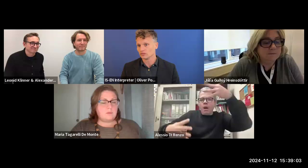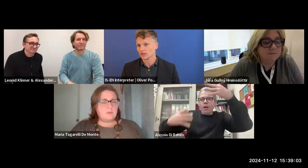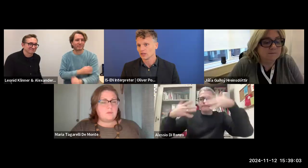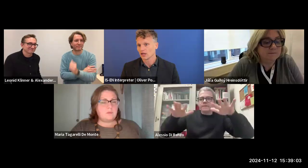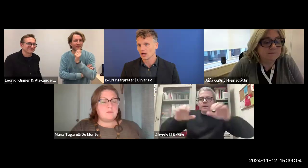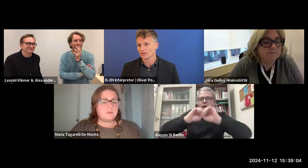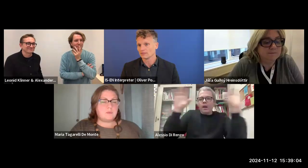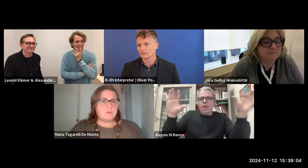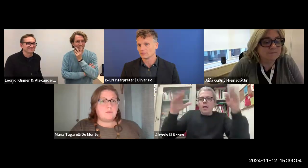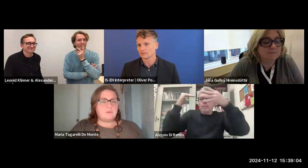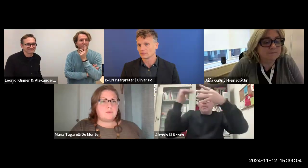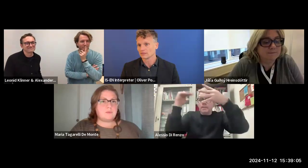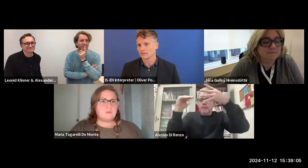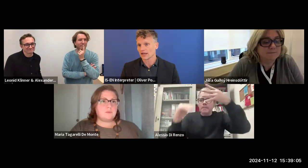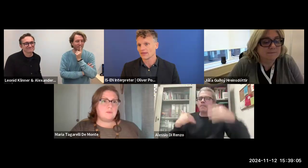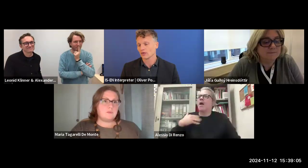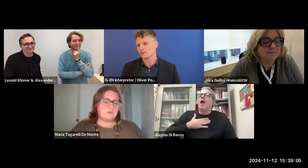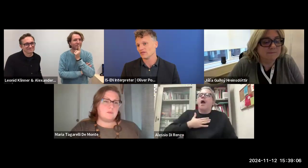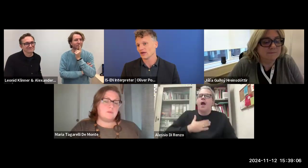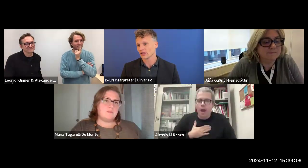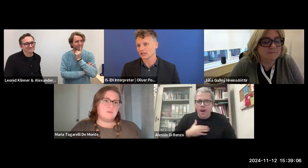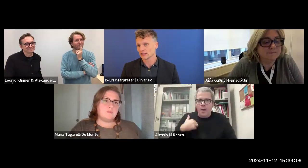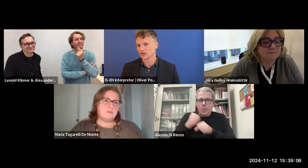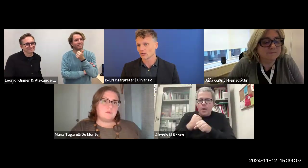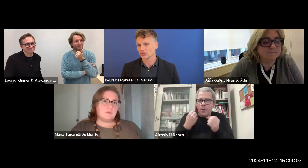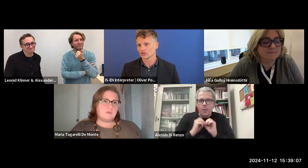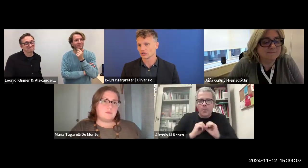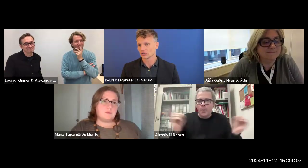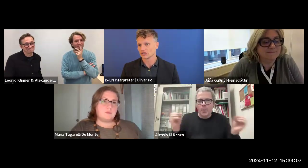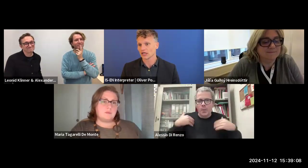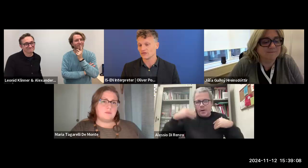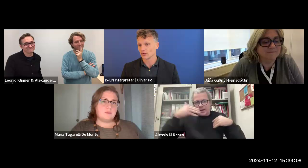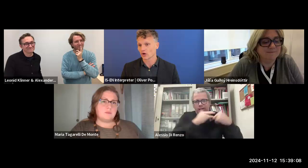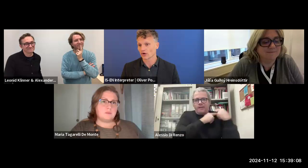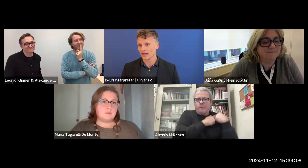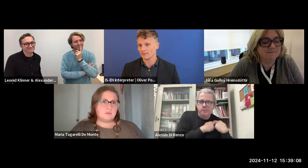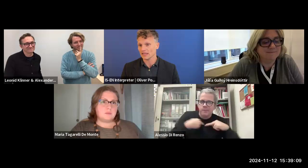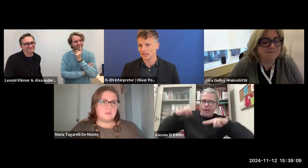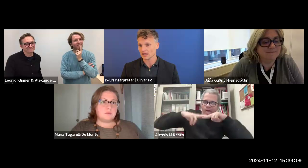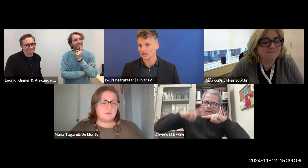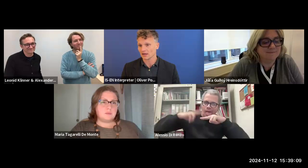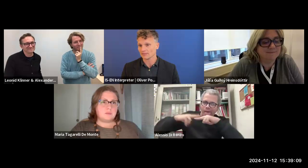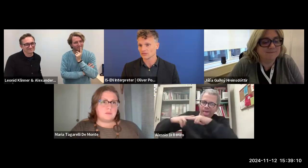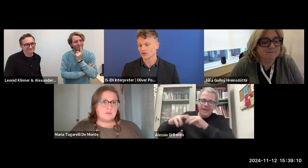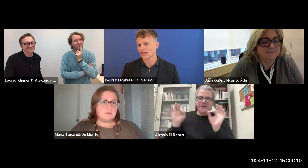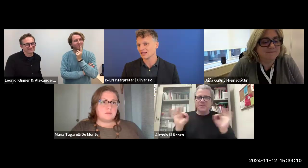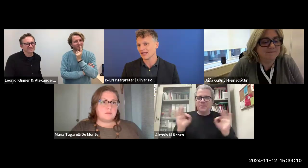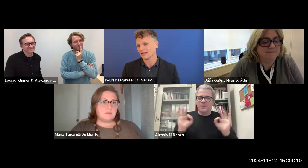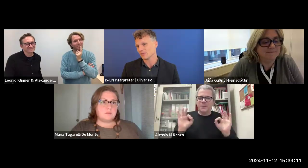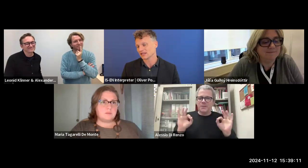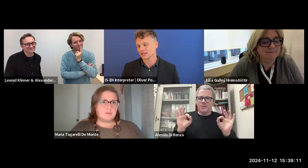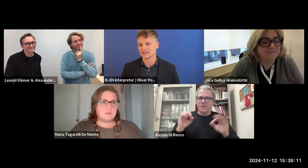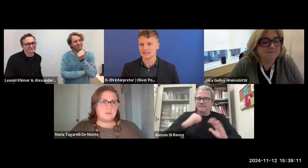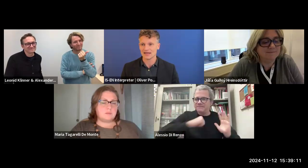in Zoom, and then it would be very clear once you're done if you record that meeting. So